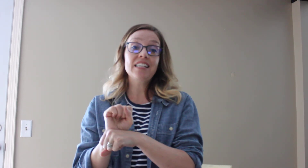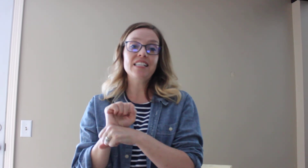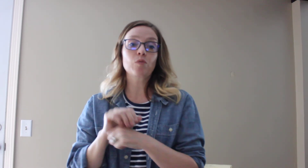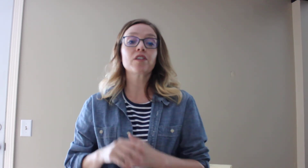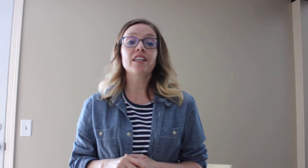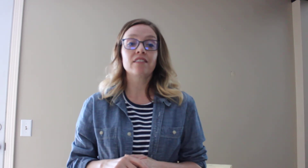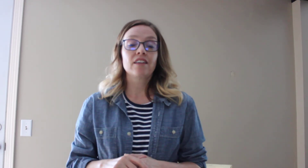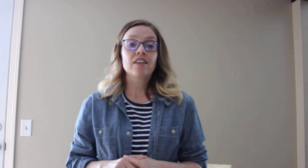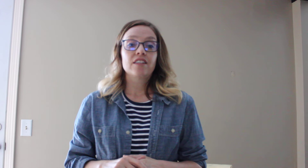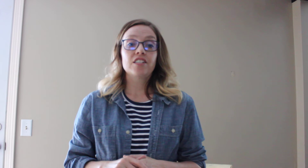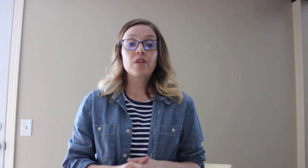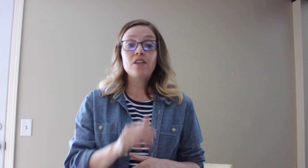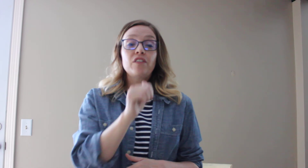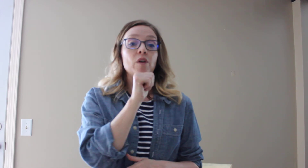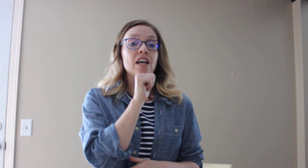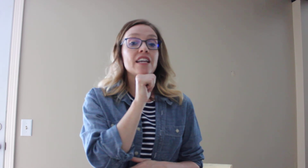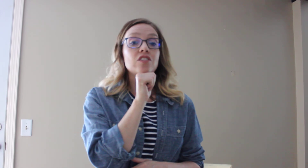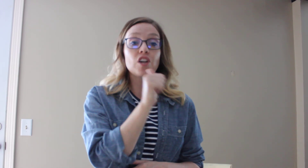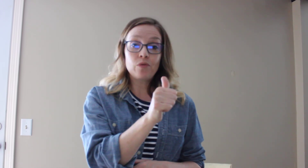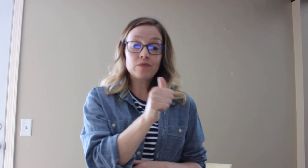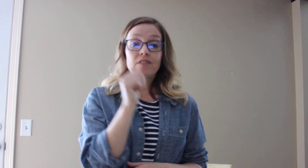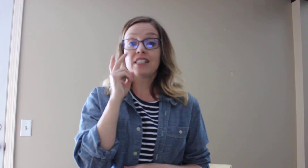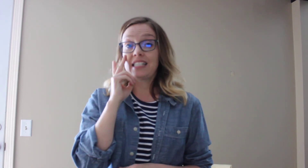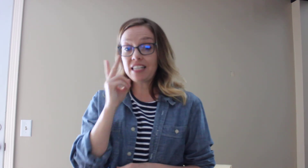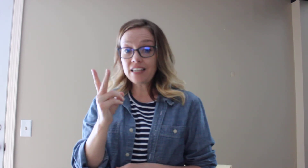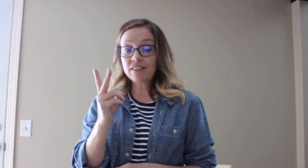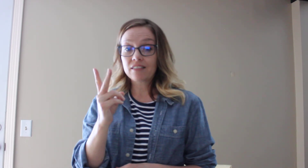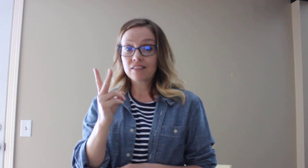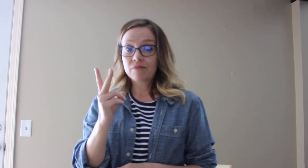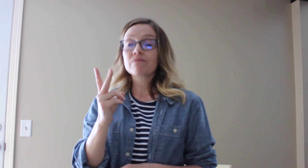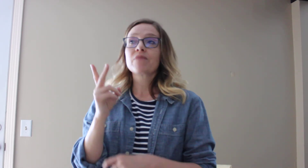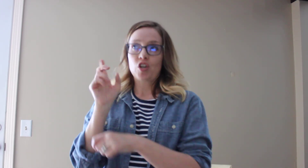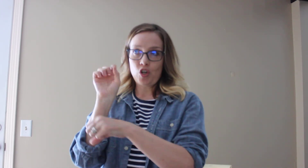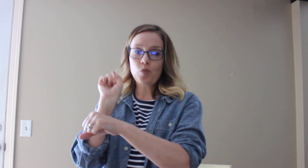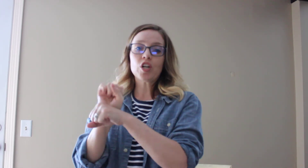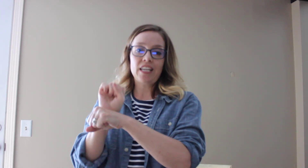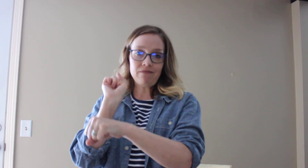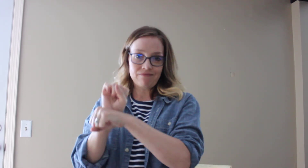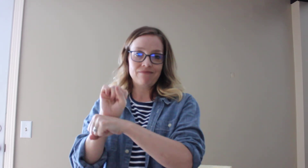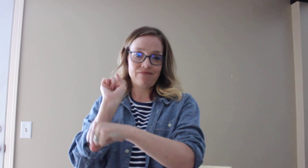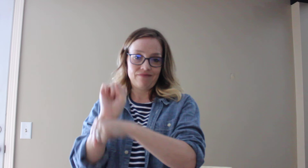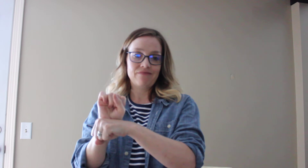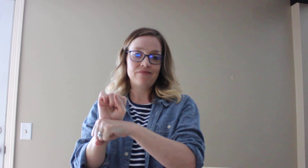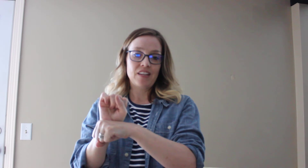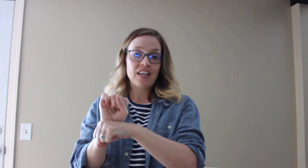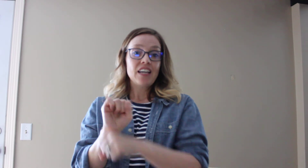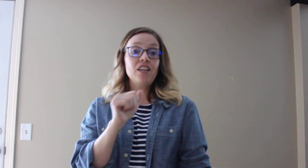he's working. So even when I don't see it, you're working. Even